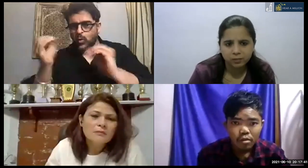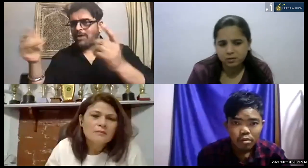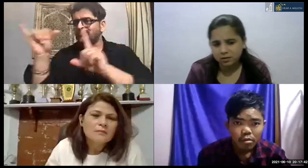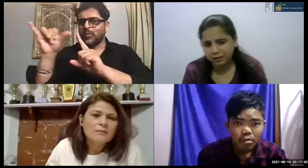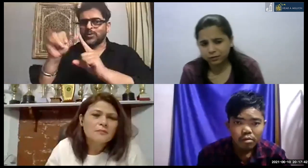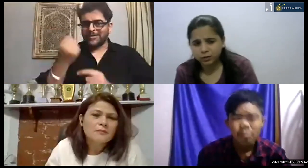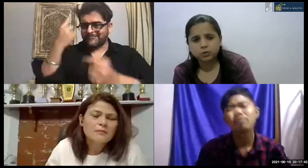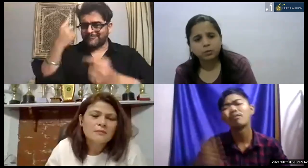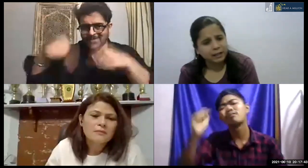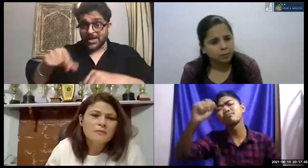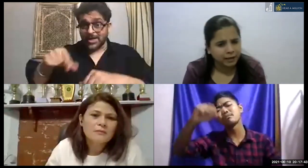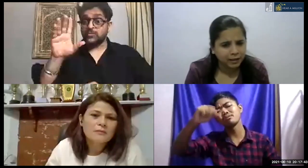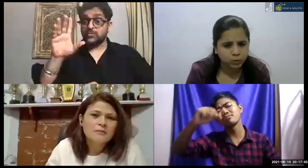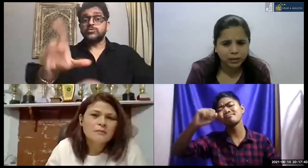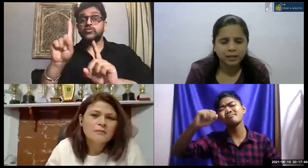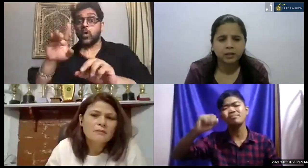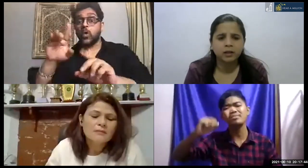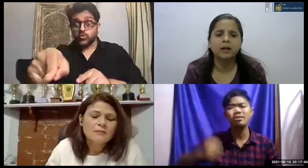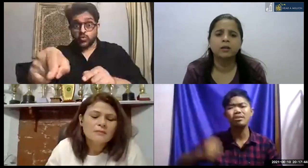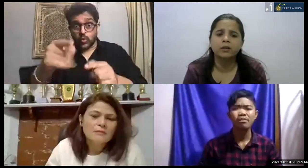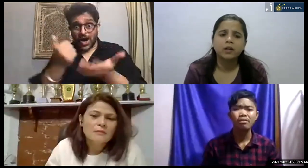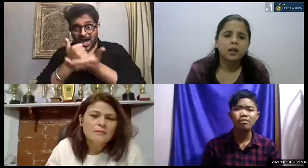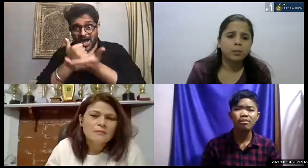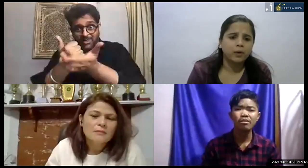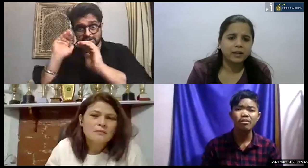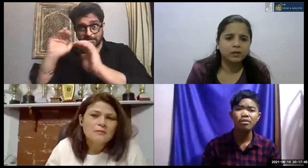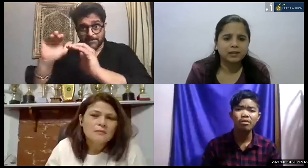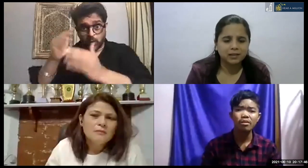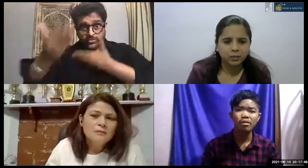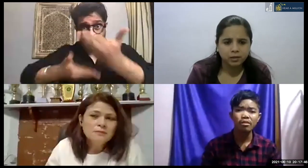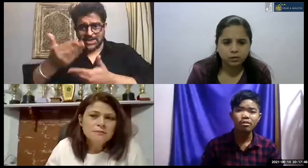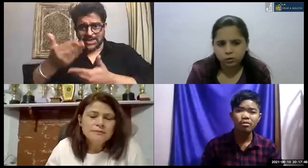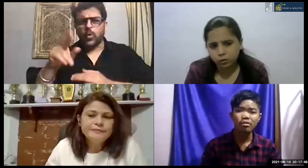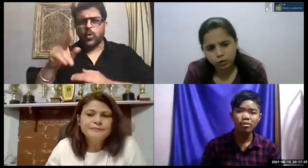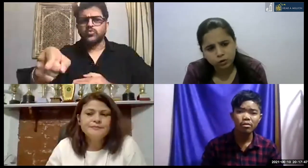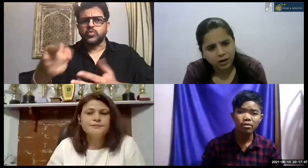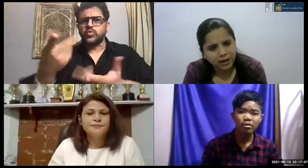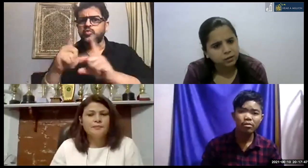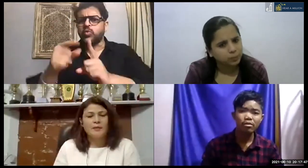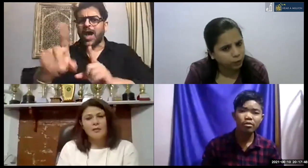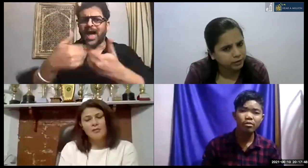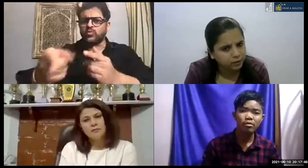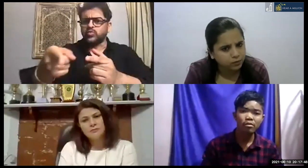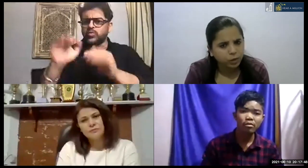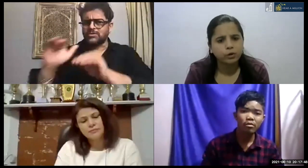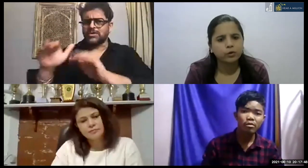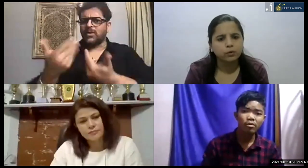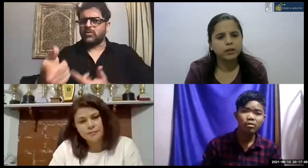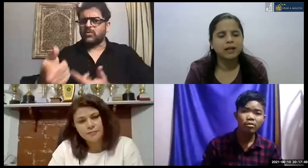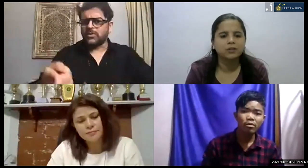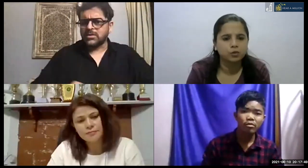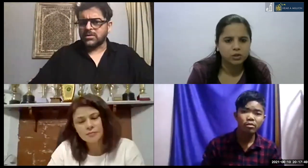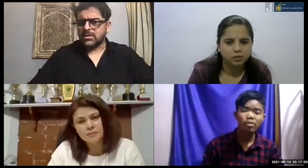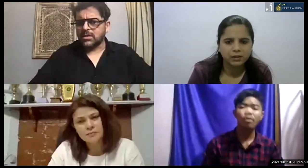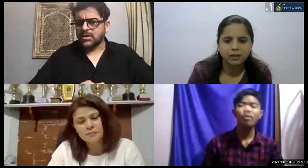are some deaf students who might complain as well that they are not providing with the accessibility. So do you try to support them? What do you do